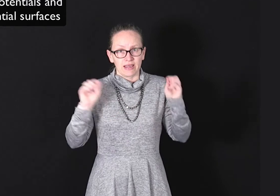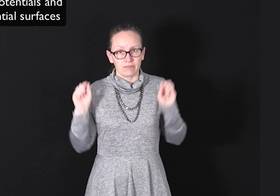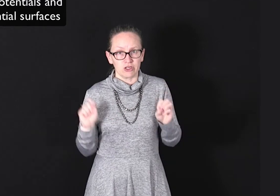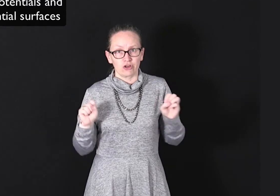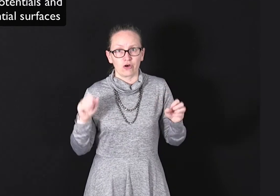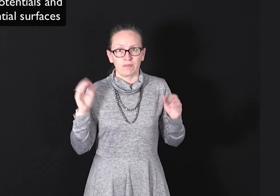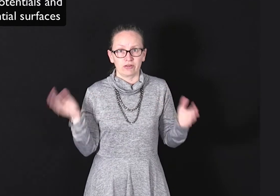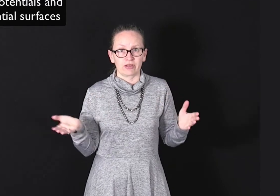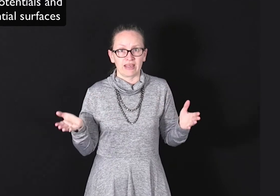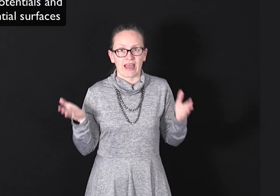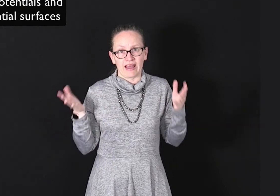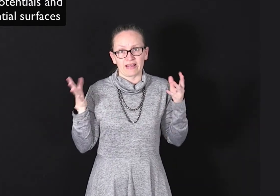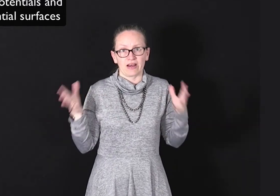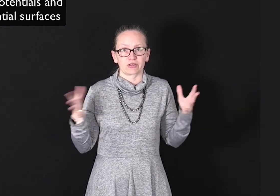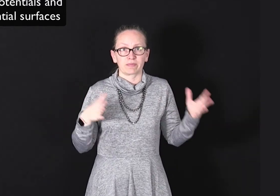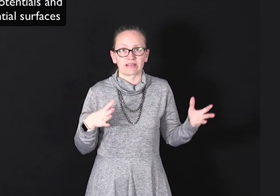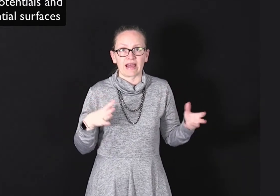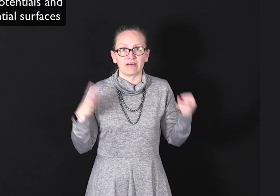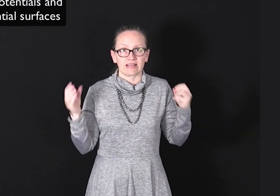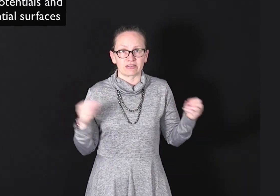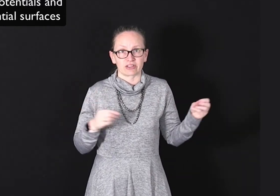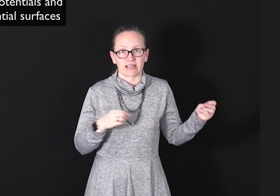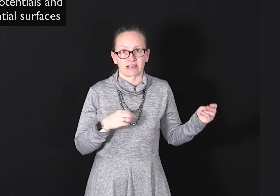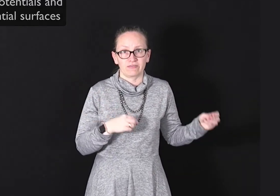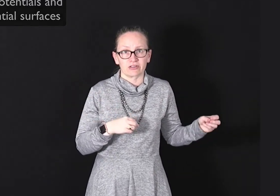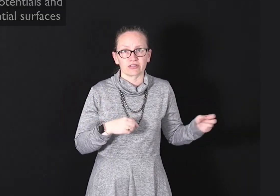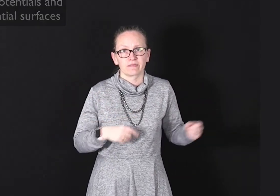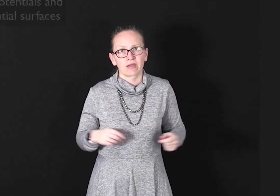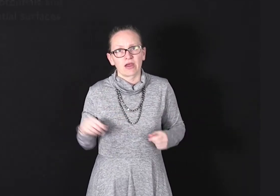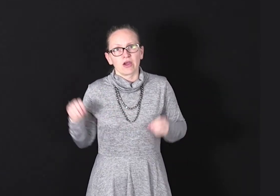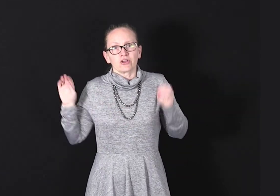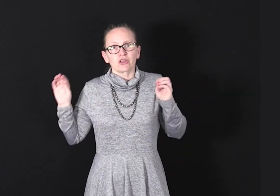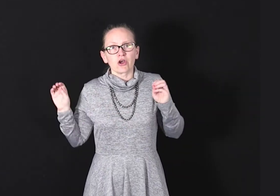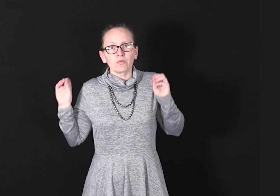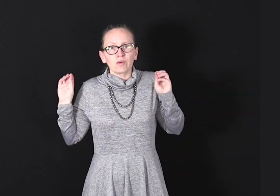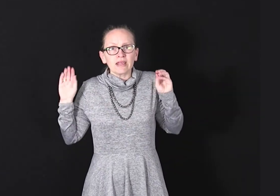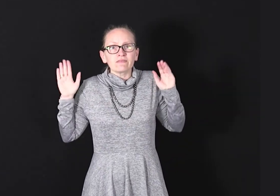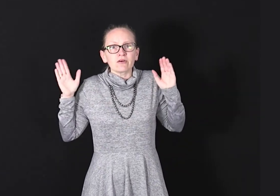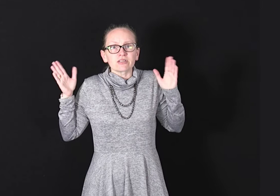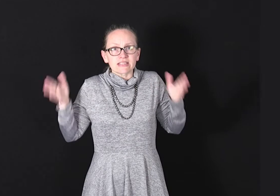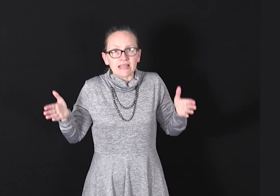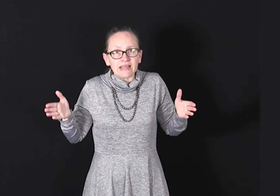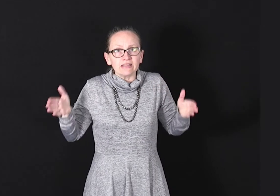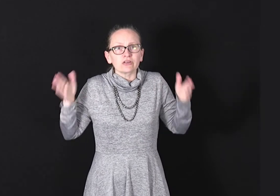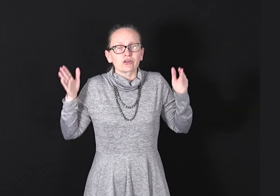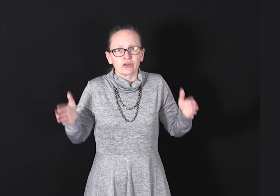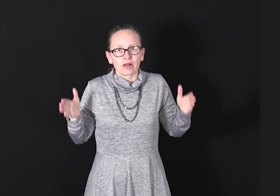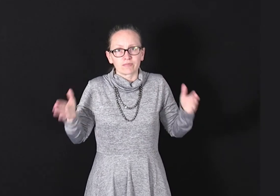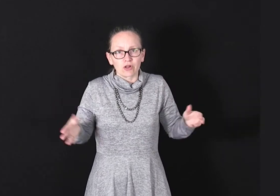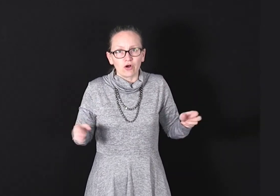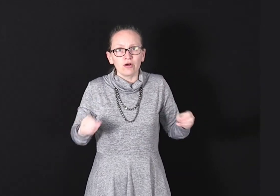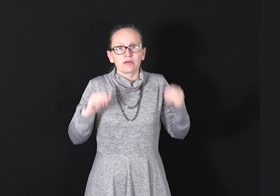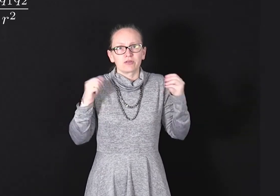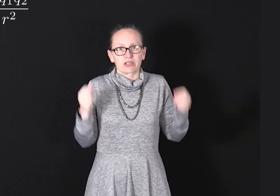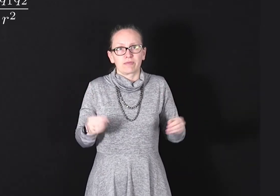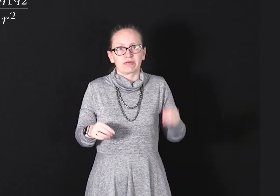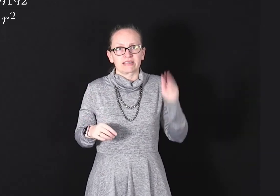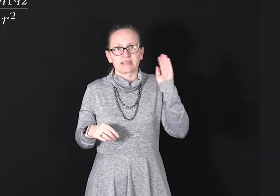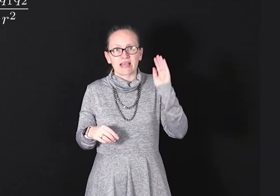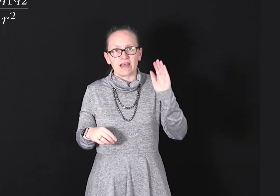which you'll be looking at how to plot out electrostatic fields. So we've seen Coulombs Law, which can be written as F